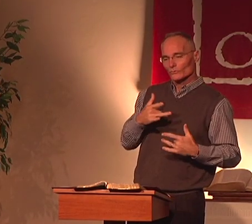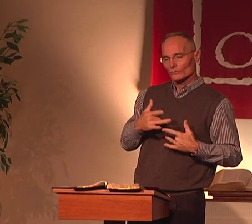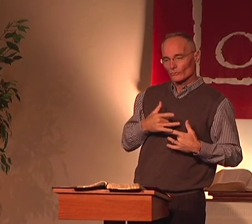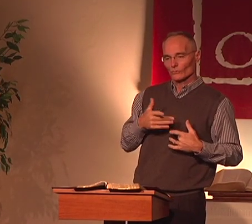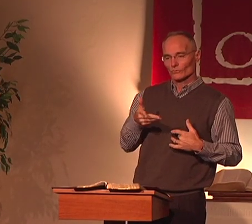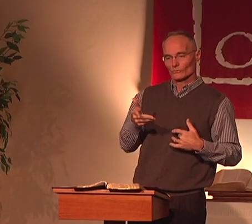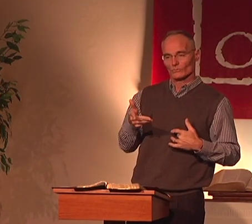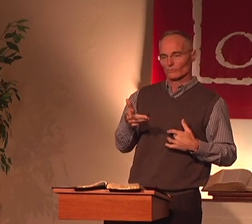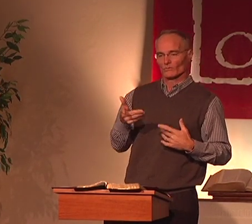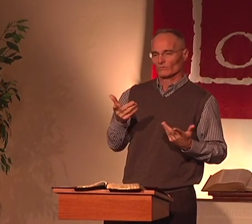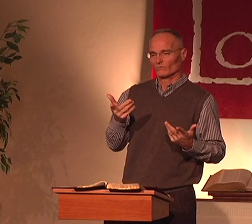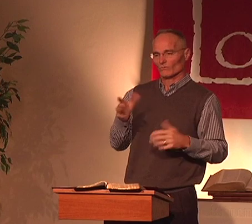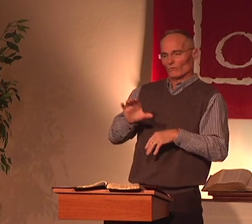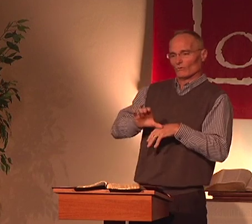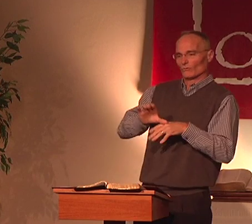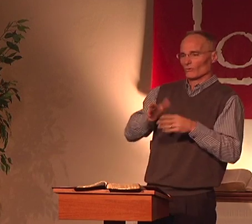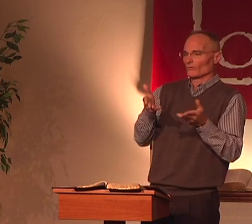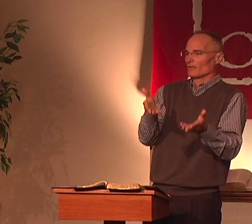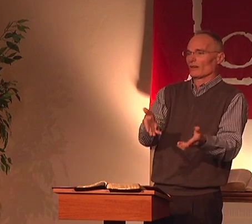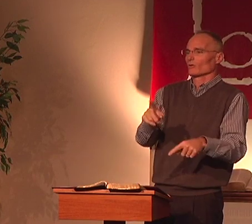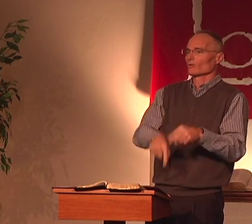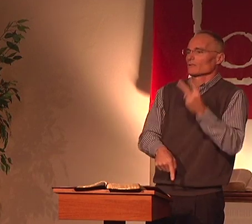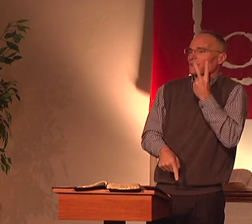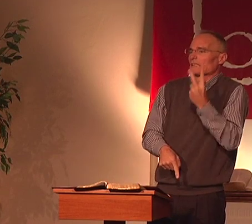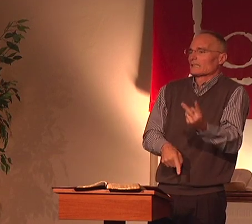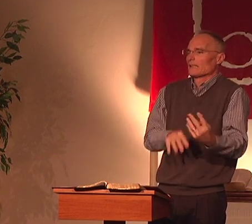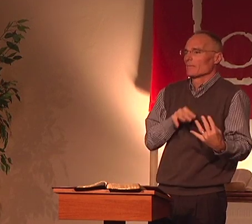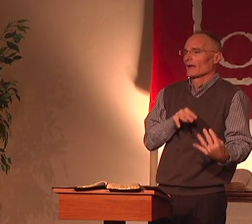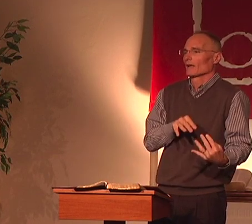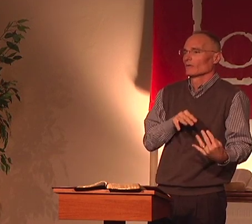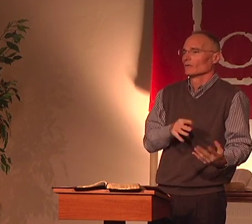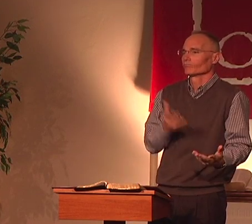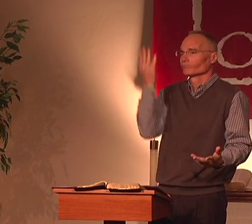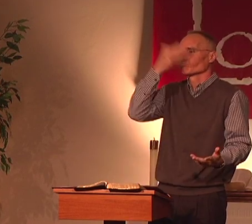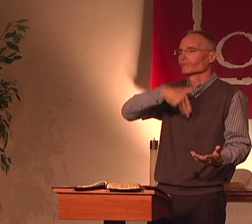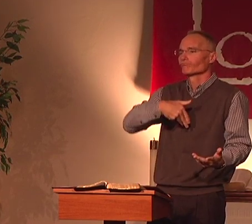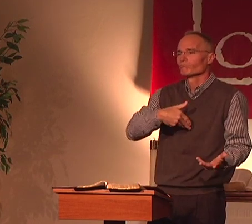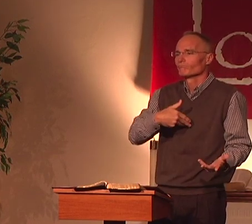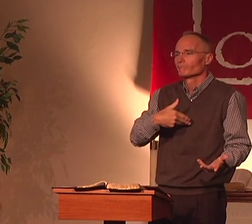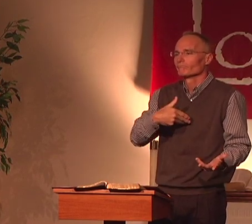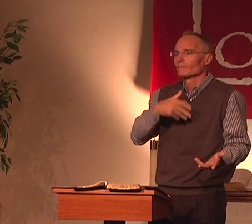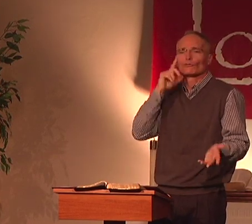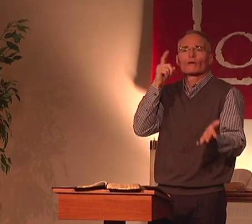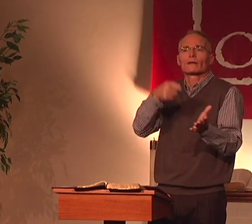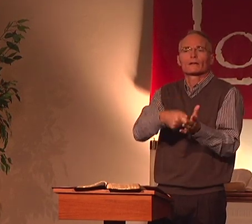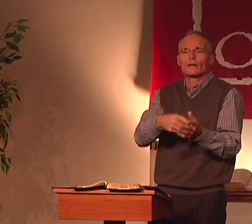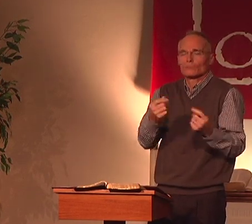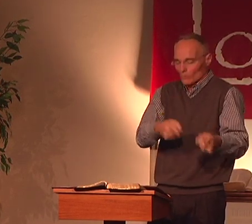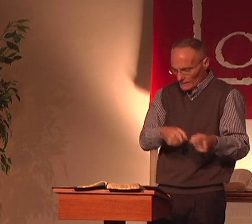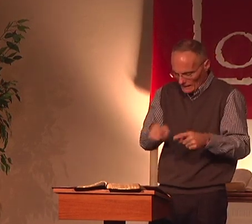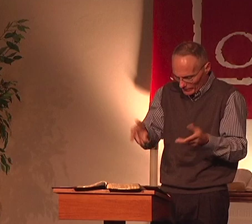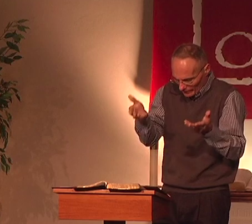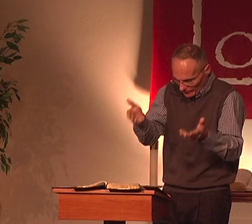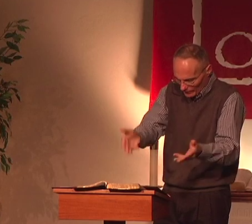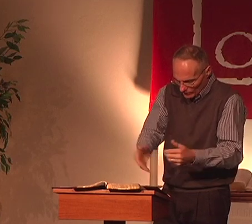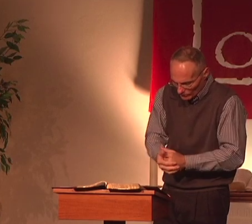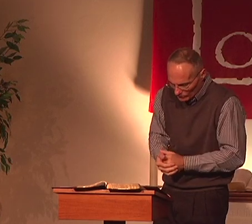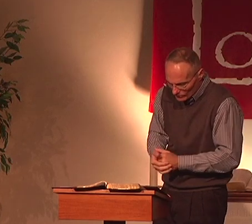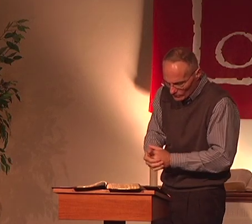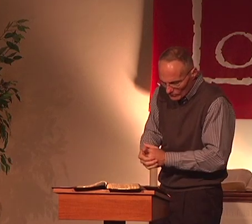So Paul's Concern here The church There They couldn't See the battle They were just Not recognizing it They didn't see What was